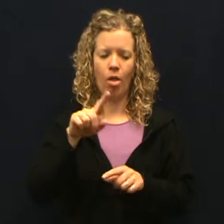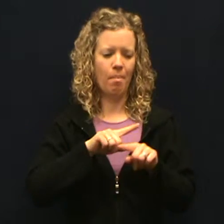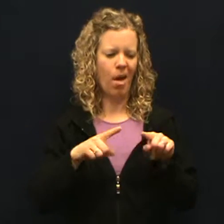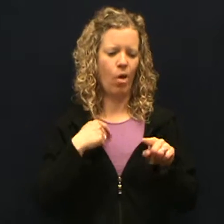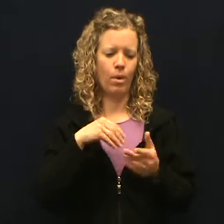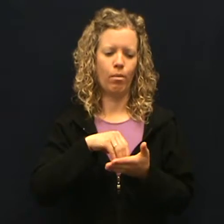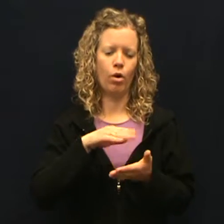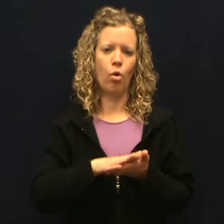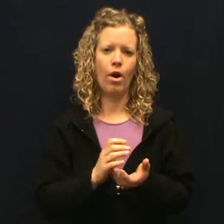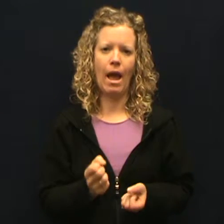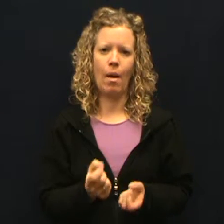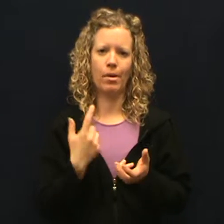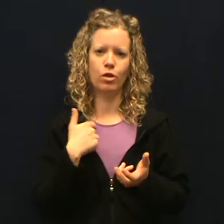is 2 months. So we take the